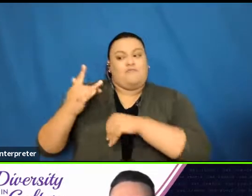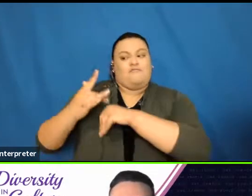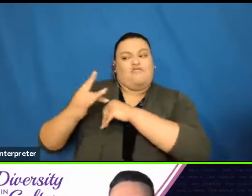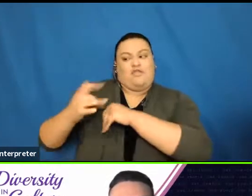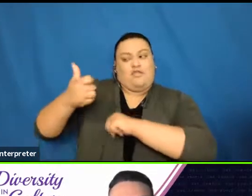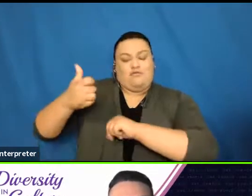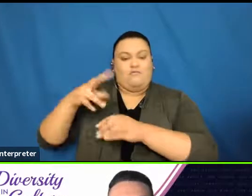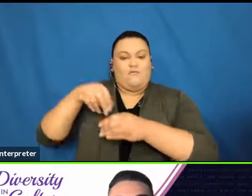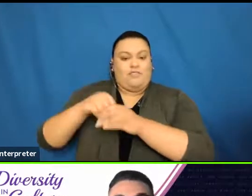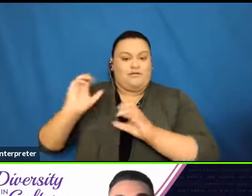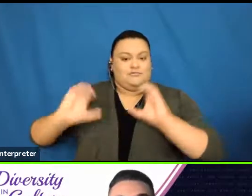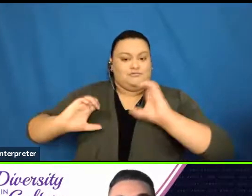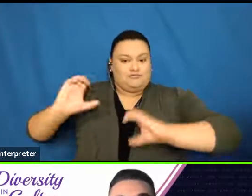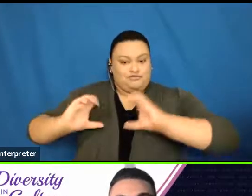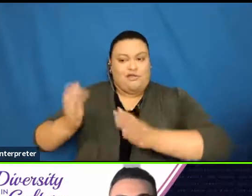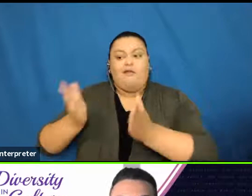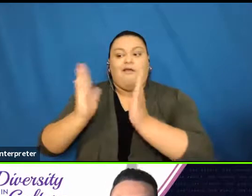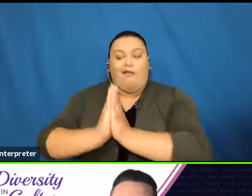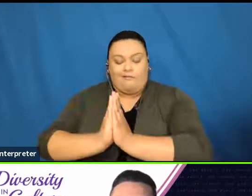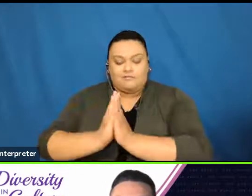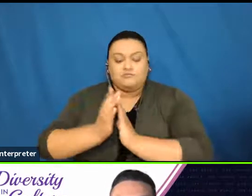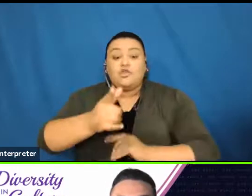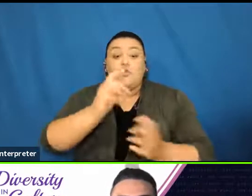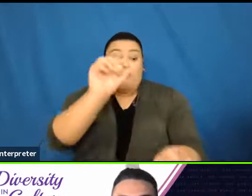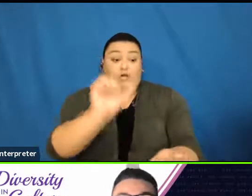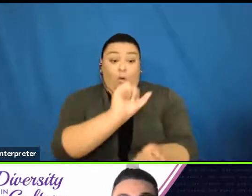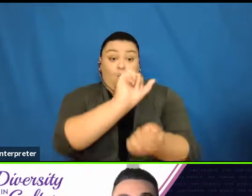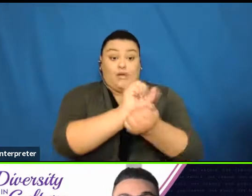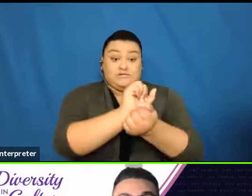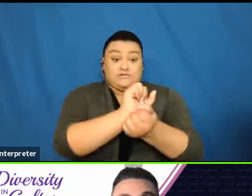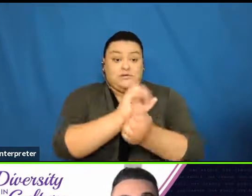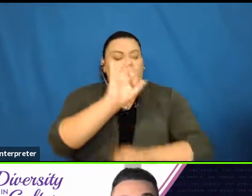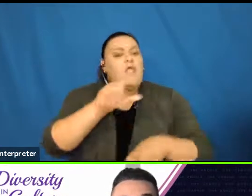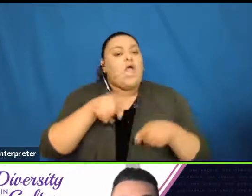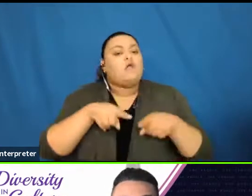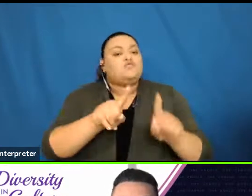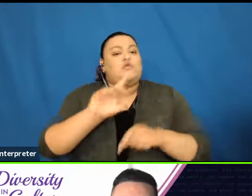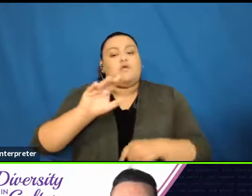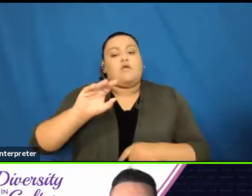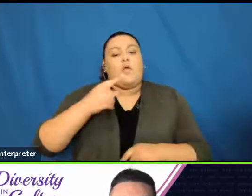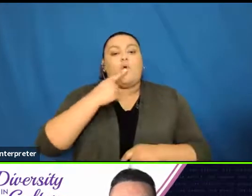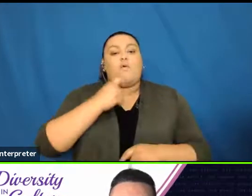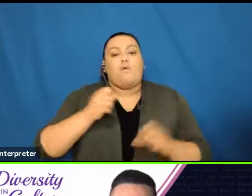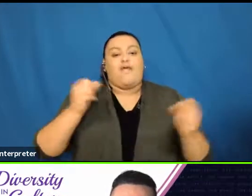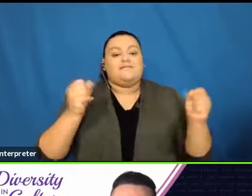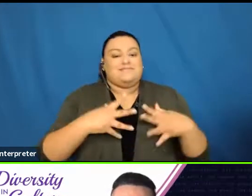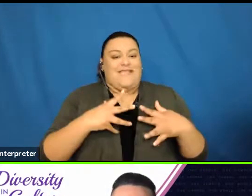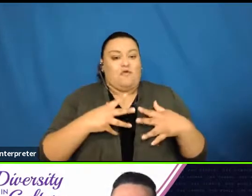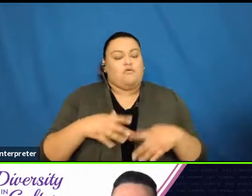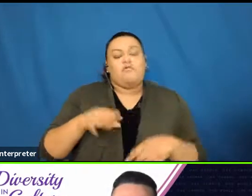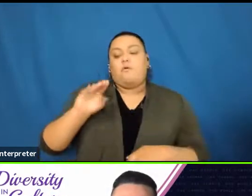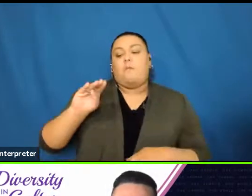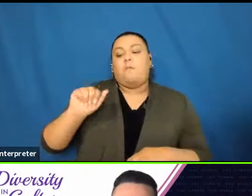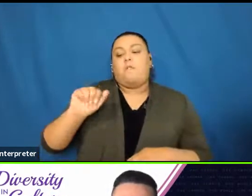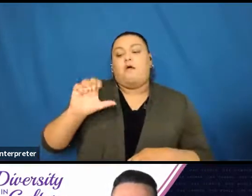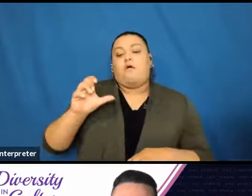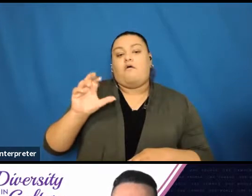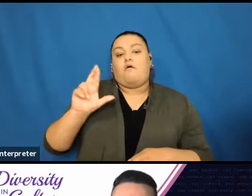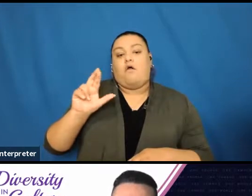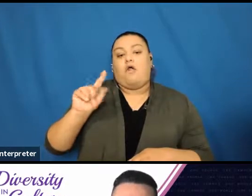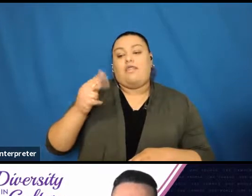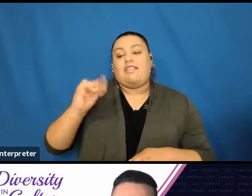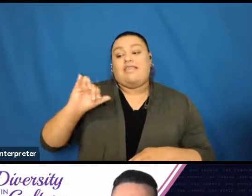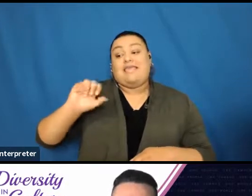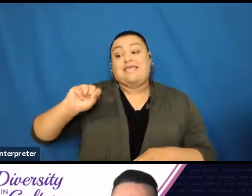asked, so when you were arrested, was this during the Red Scare / McCarthyism? Yes, it